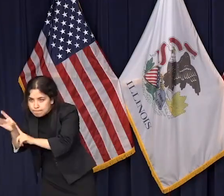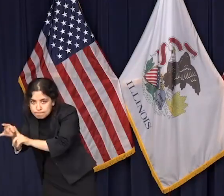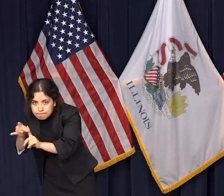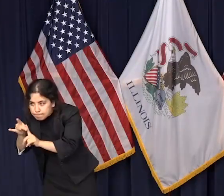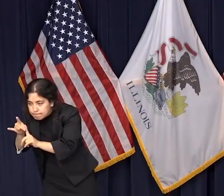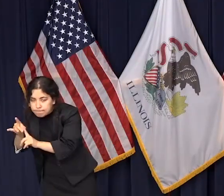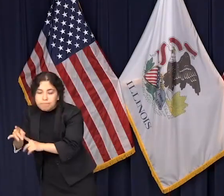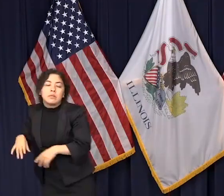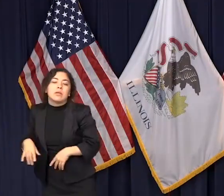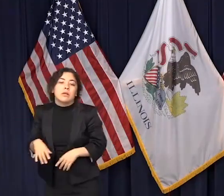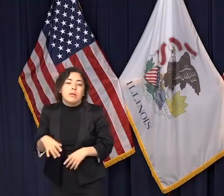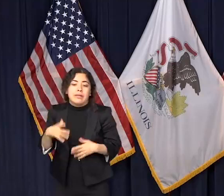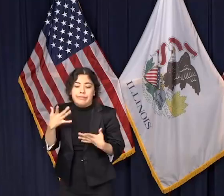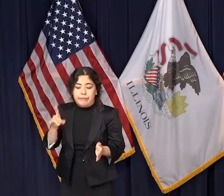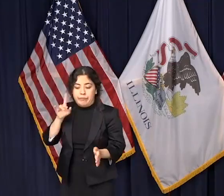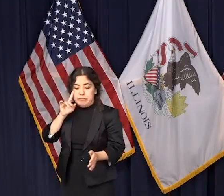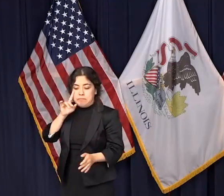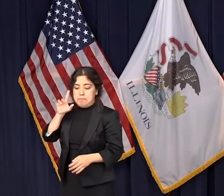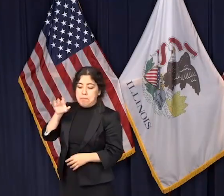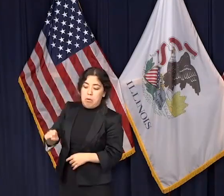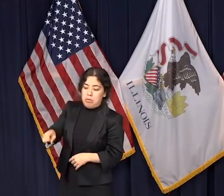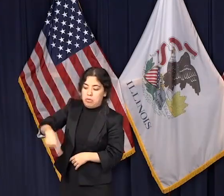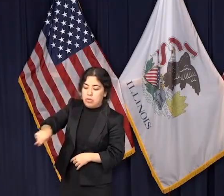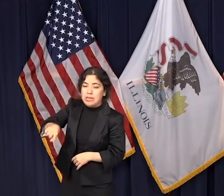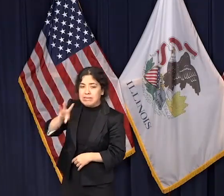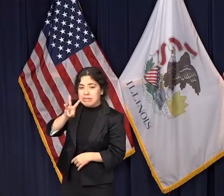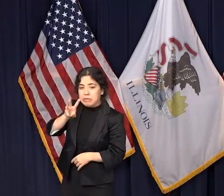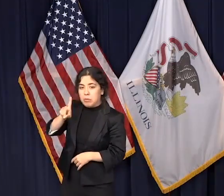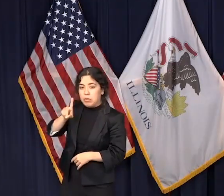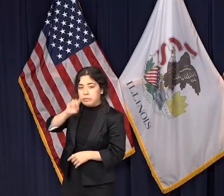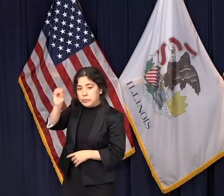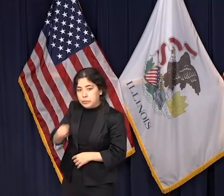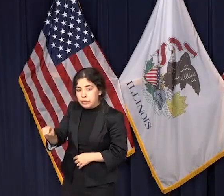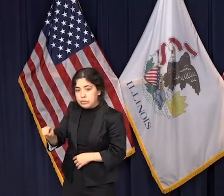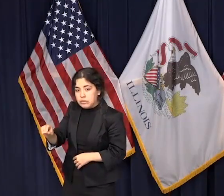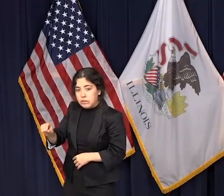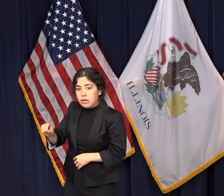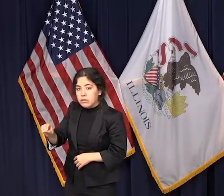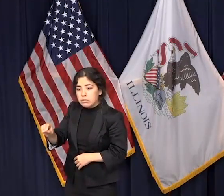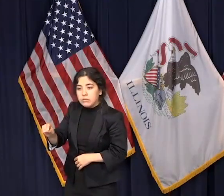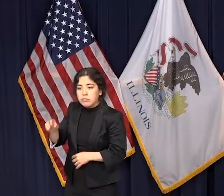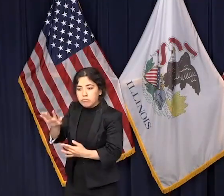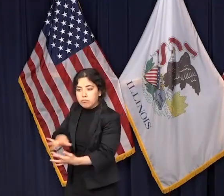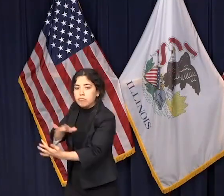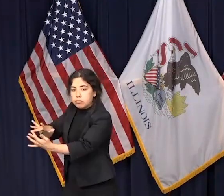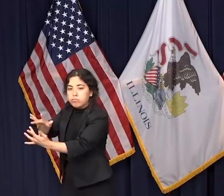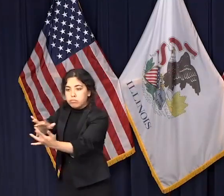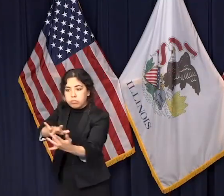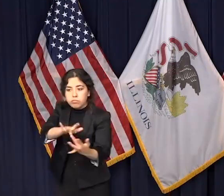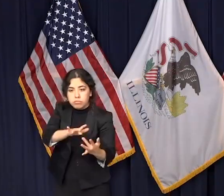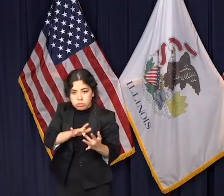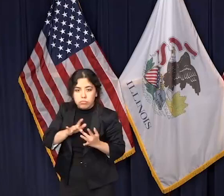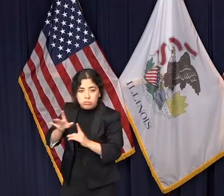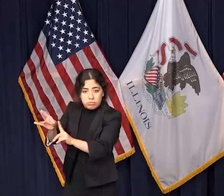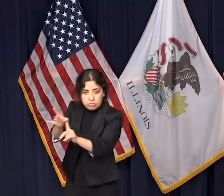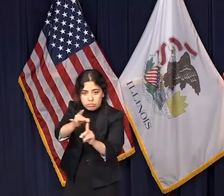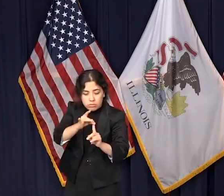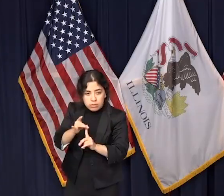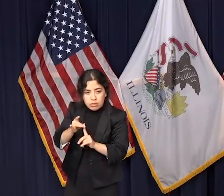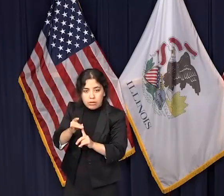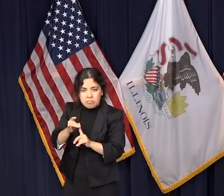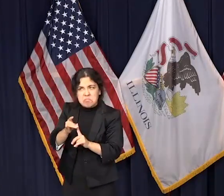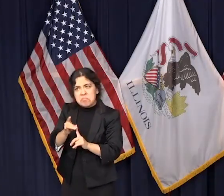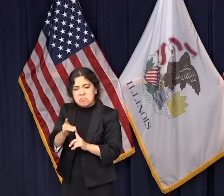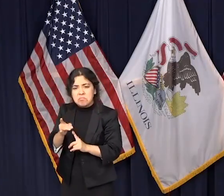far reaching about 61% of those within a reasonable period of time. We've got a lot more work to